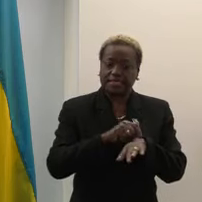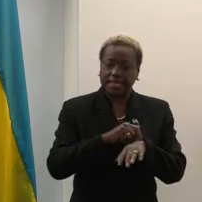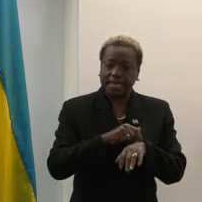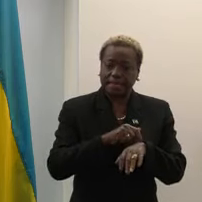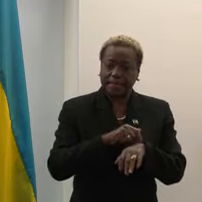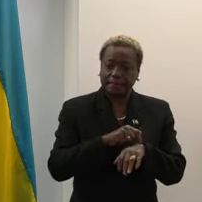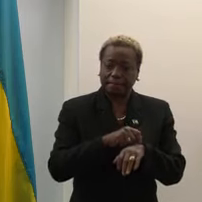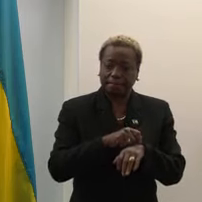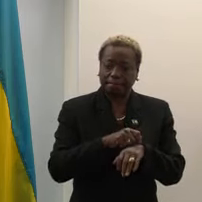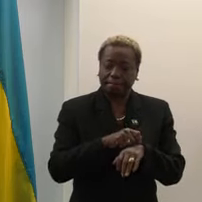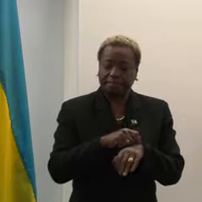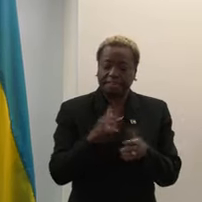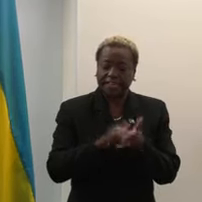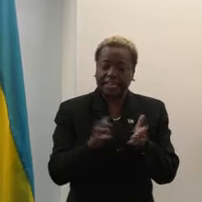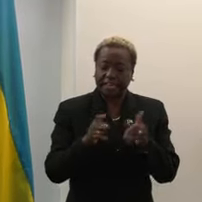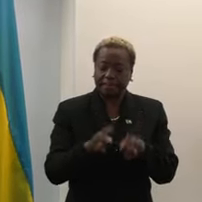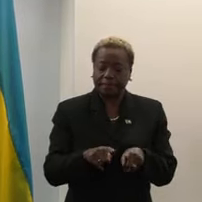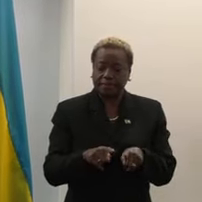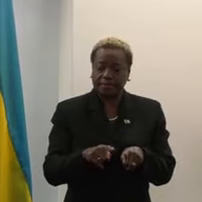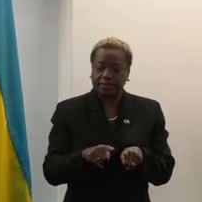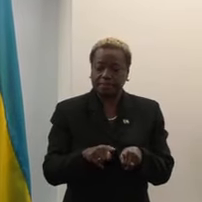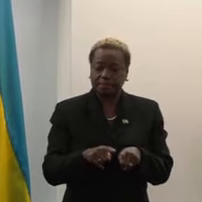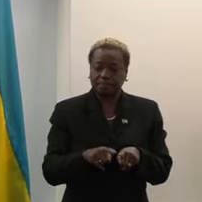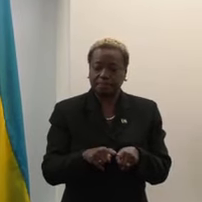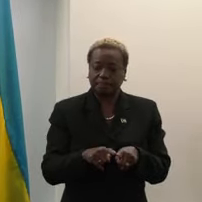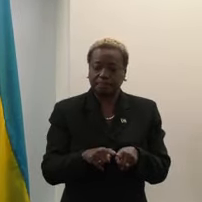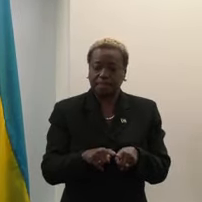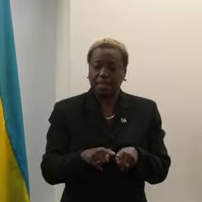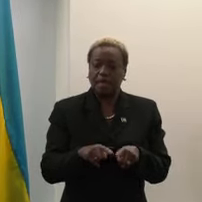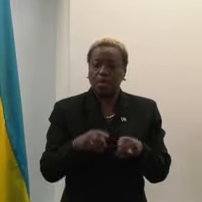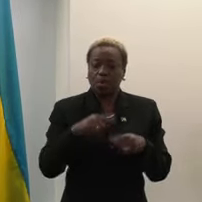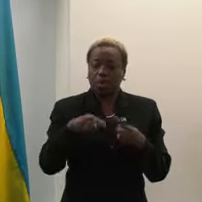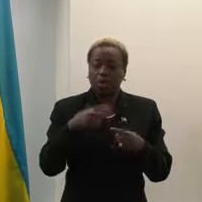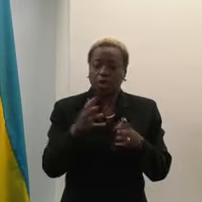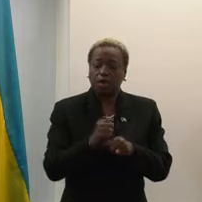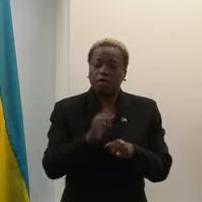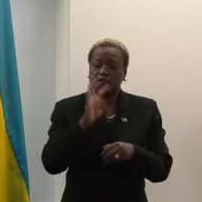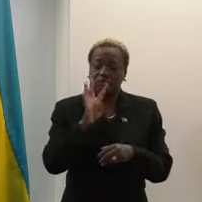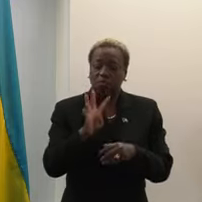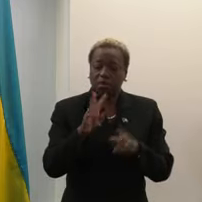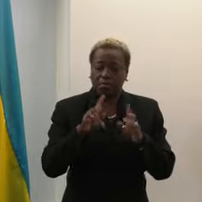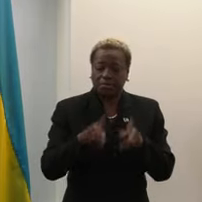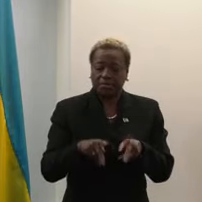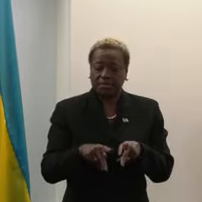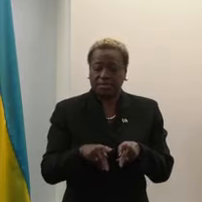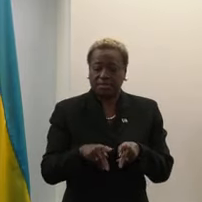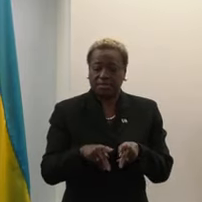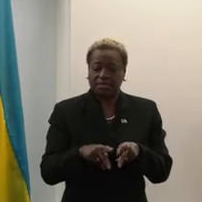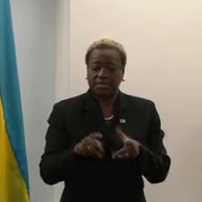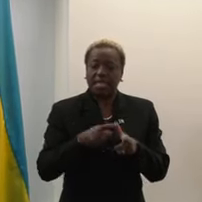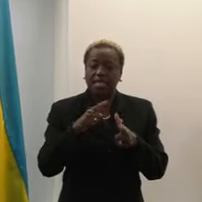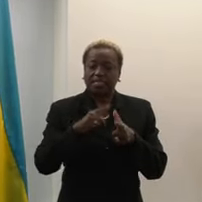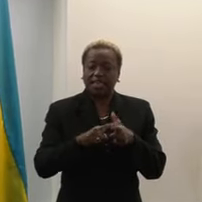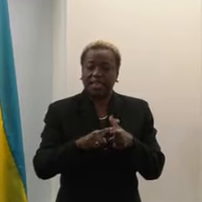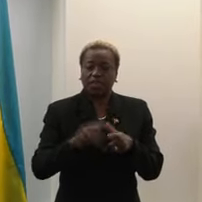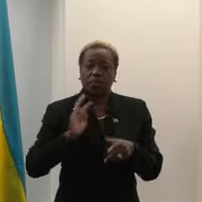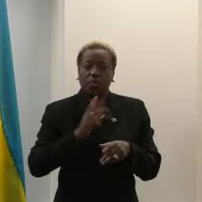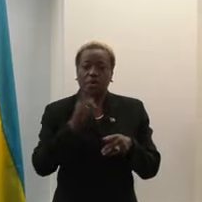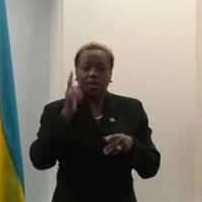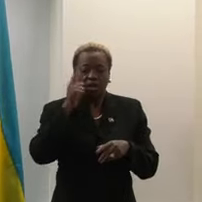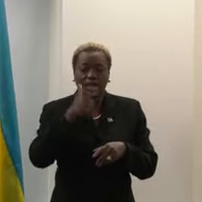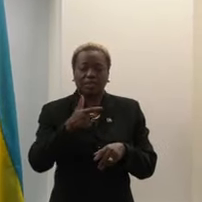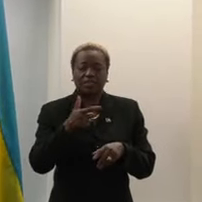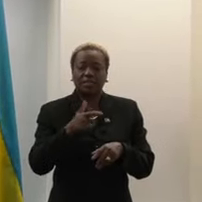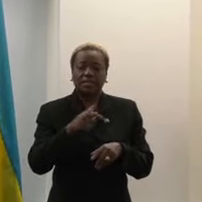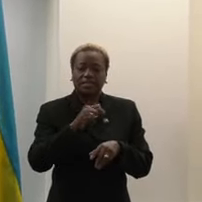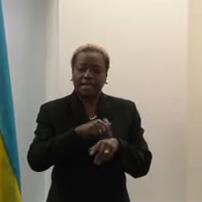interval when we got 4 cases, Then we looked at the period between the